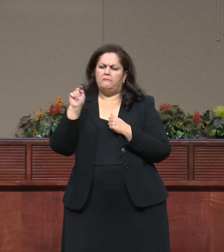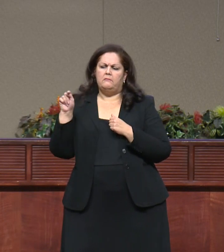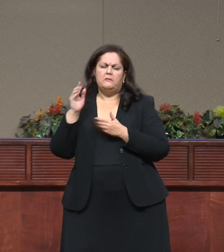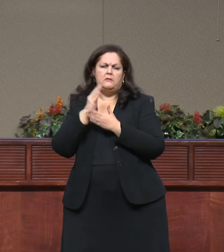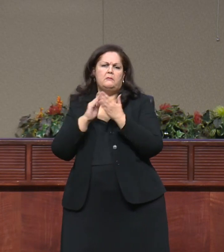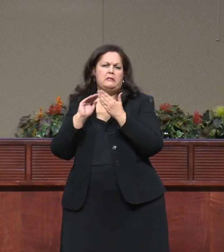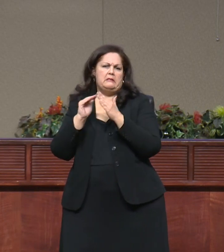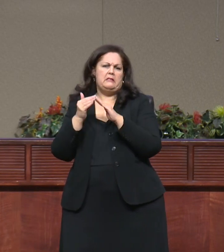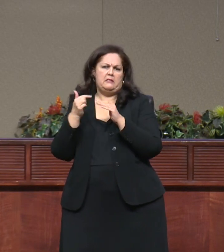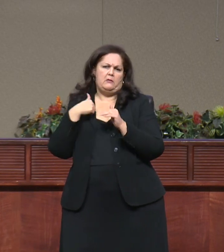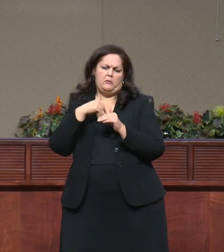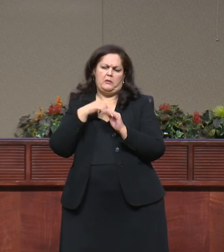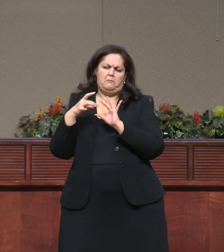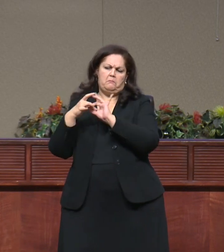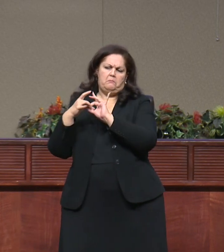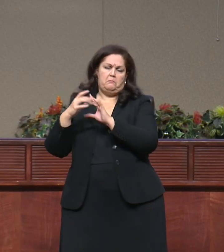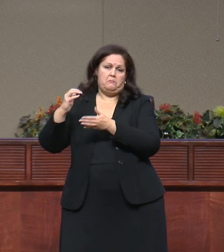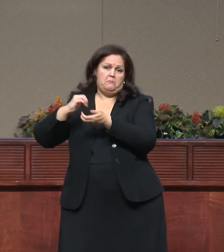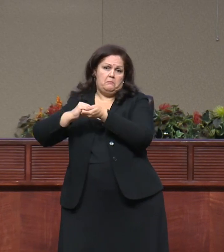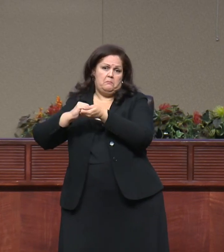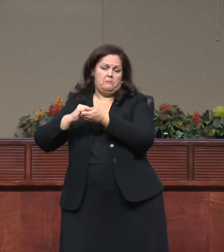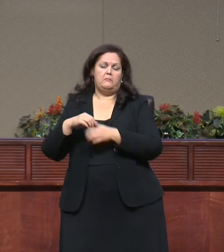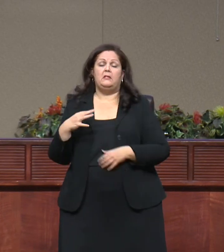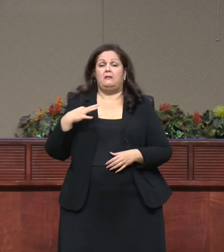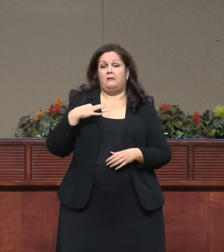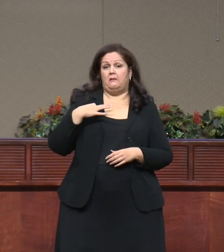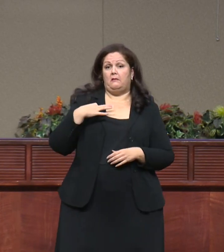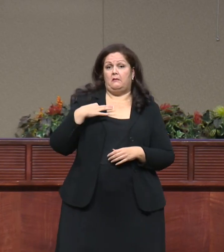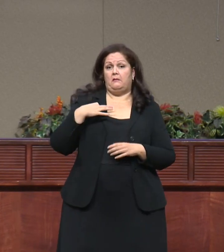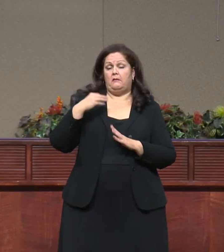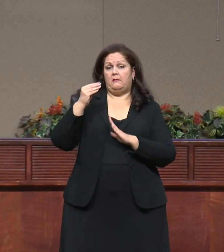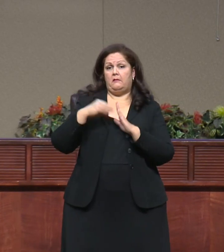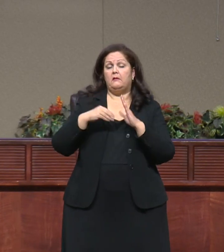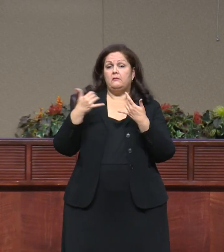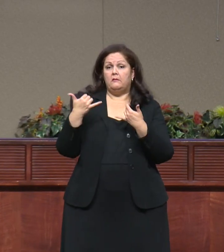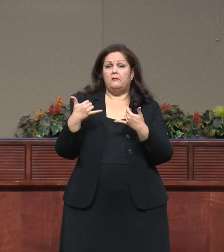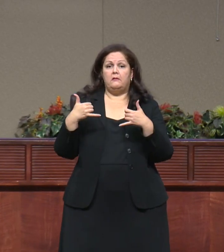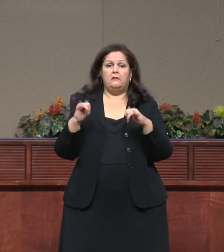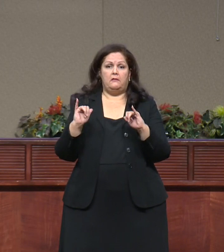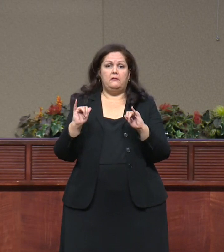cities. Applications are still being